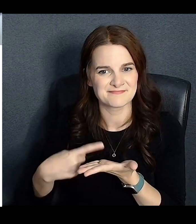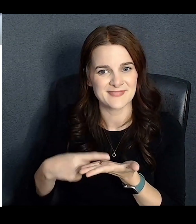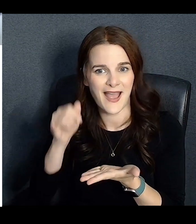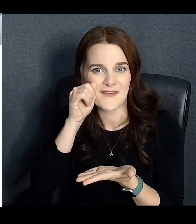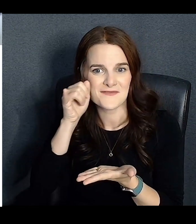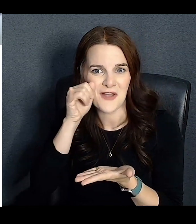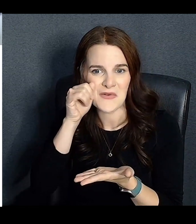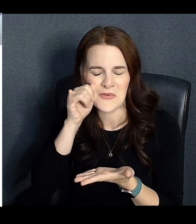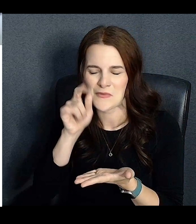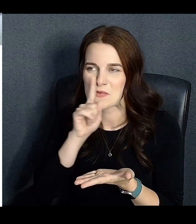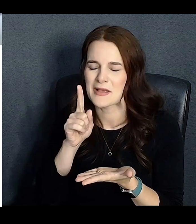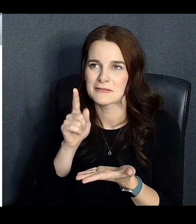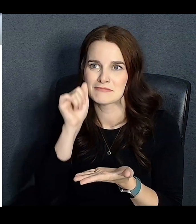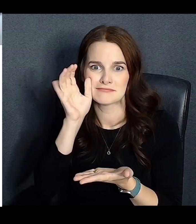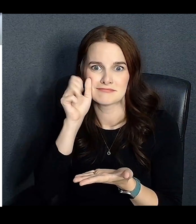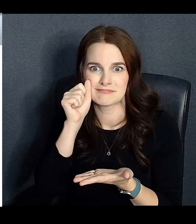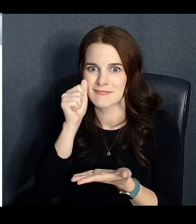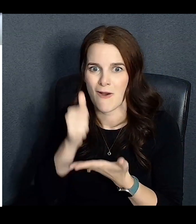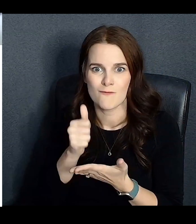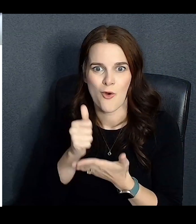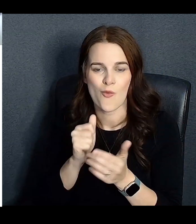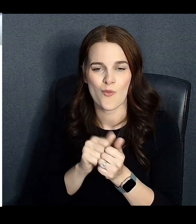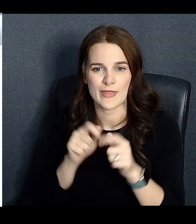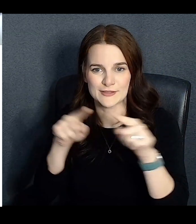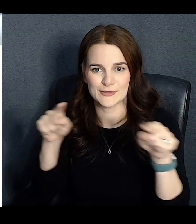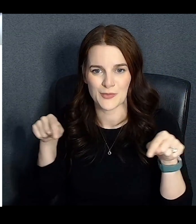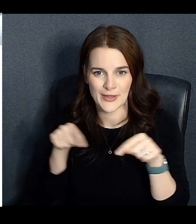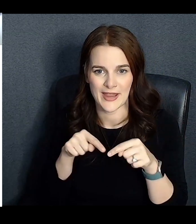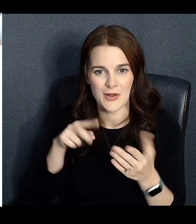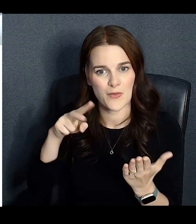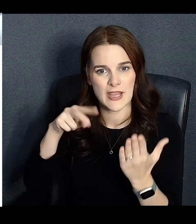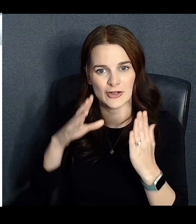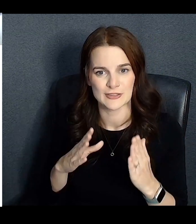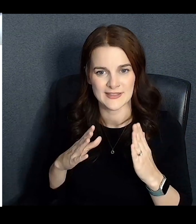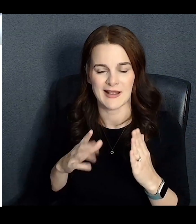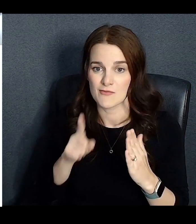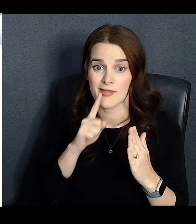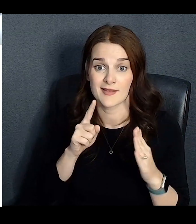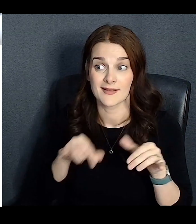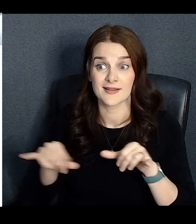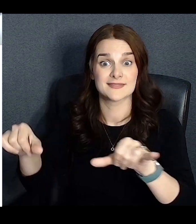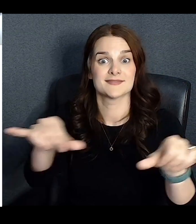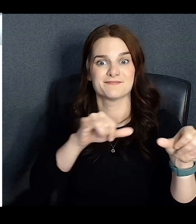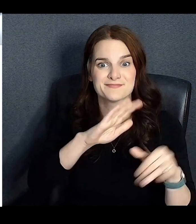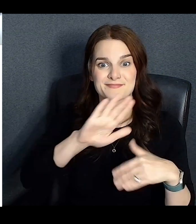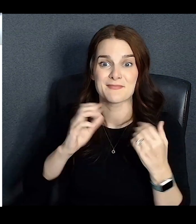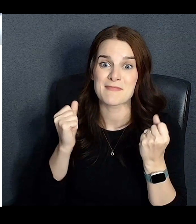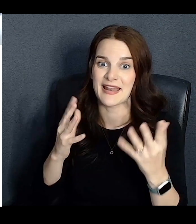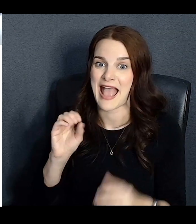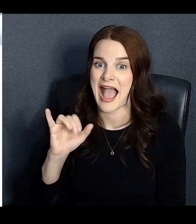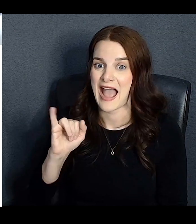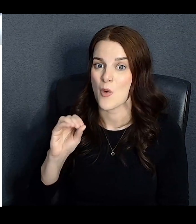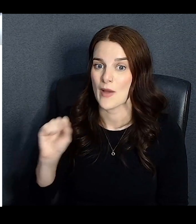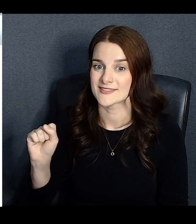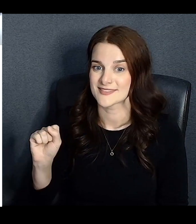tools, the iPhone is incredibly helpful with screen readers because it's consistent across many iOS